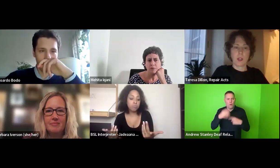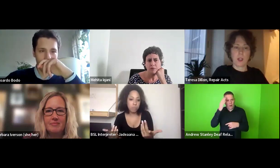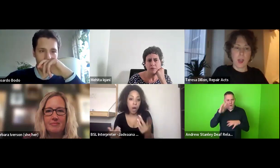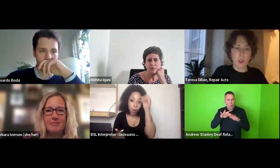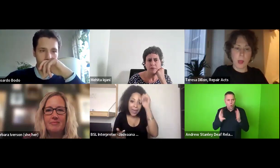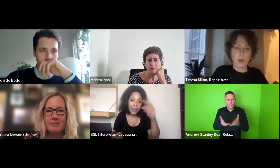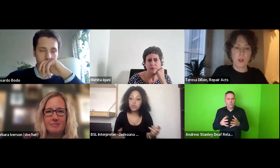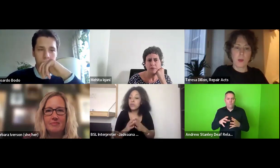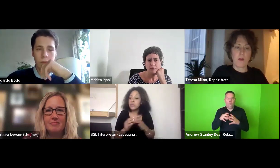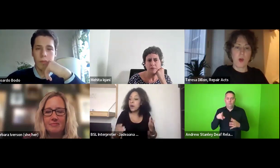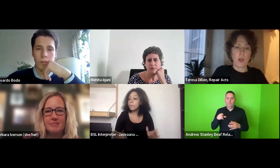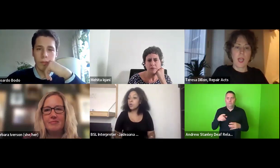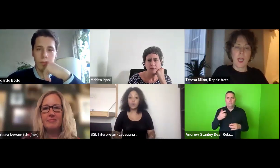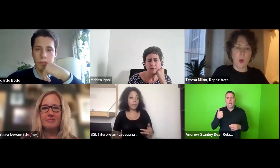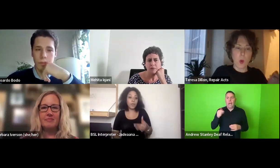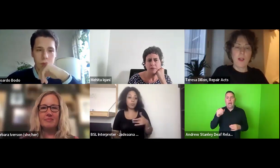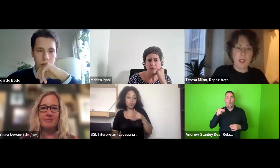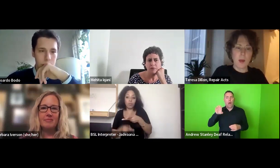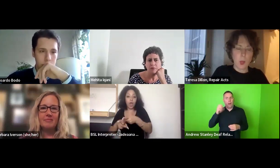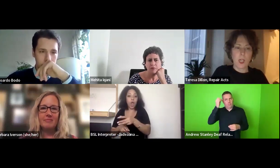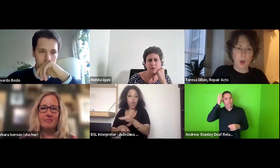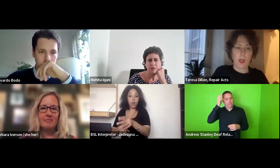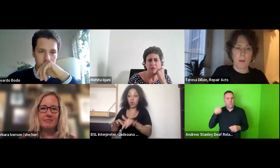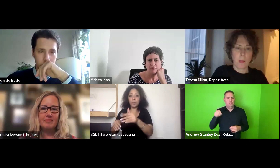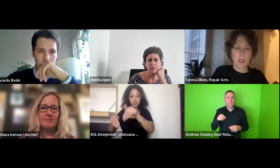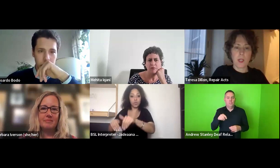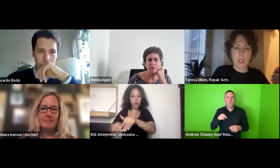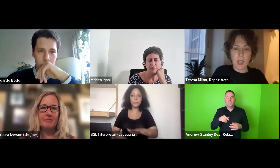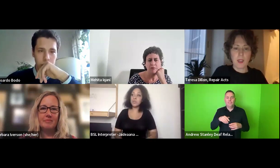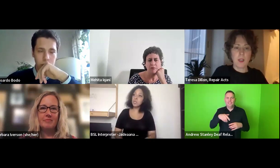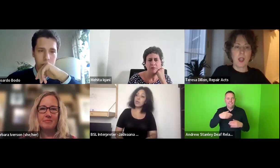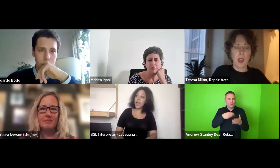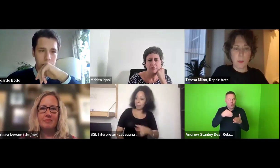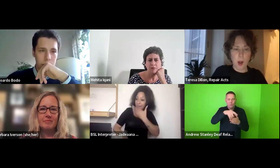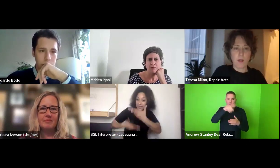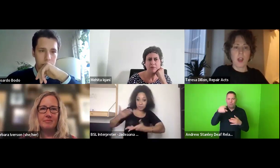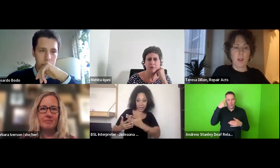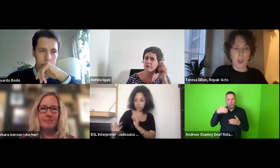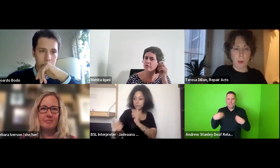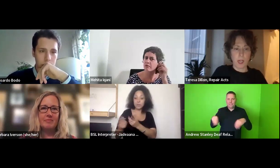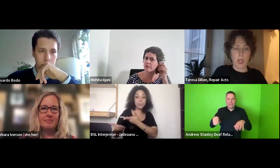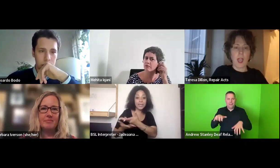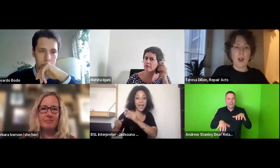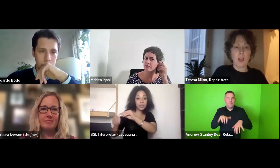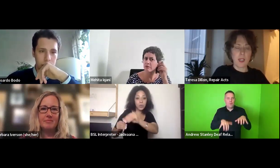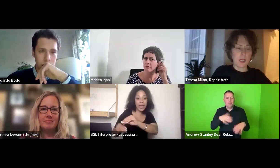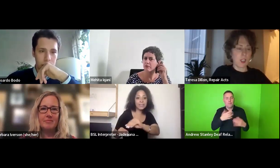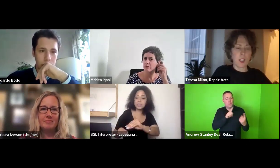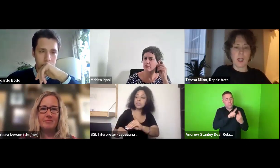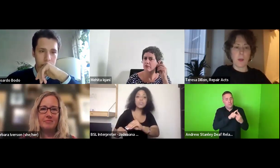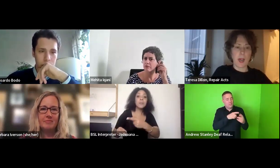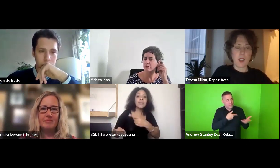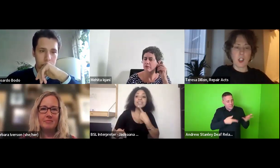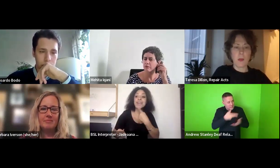computer or £1,000 for my phone, where is that money going? It's going into the hands and the profit of a company. How can I